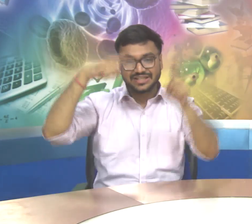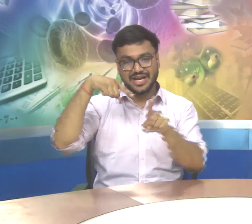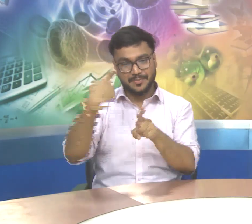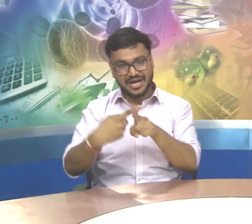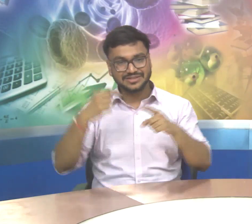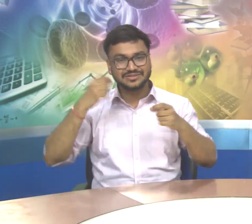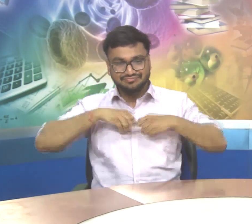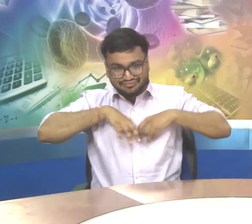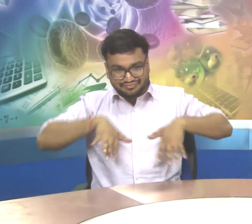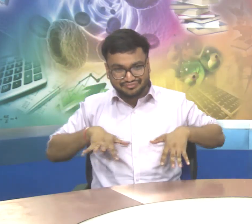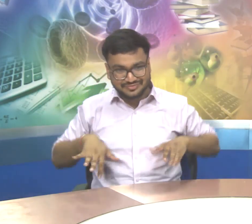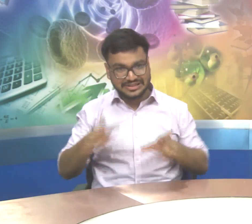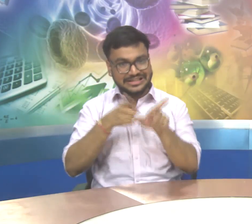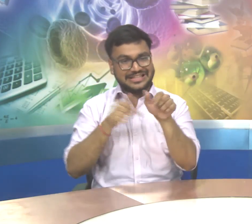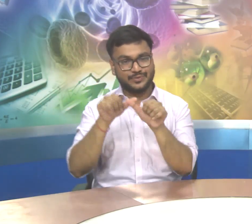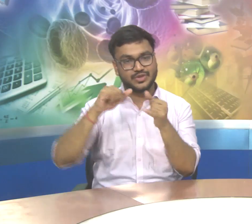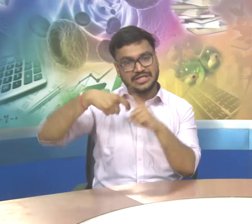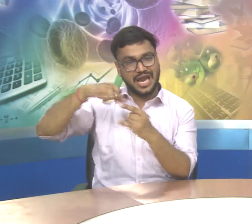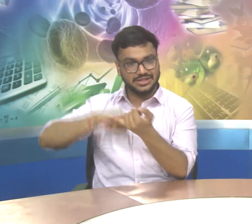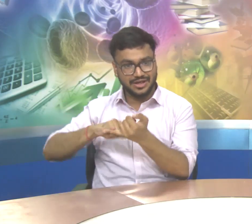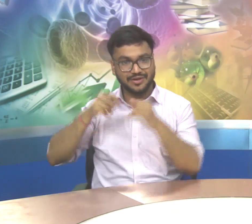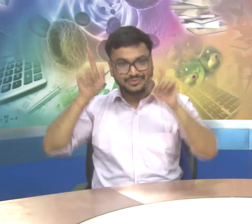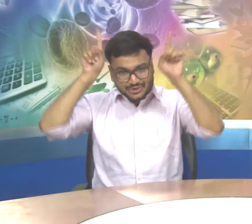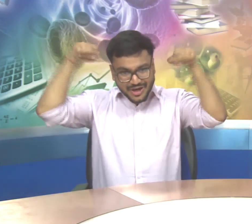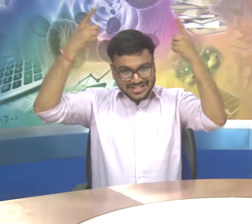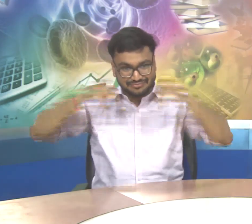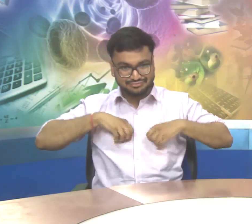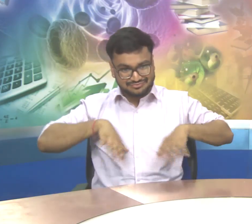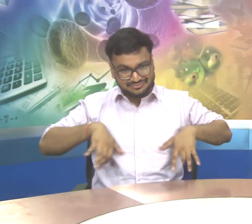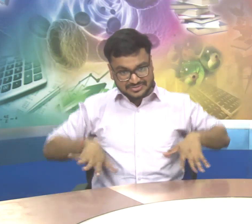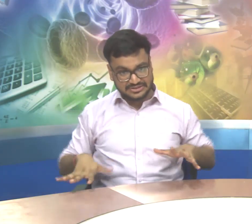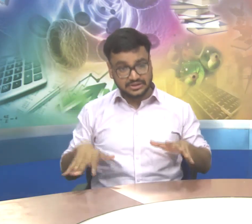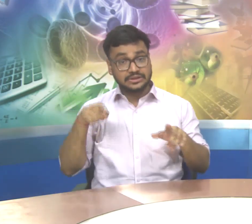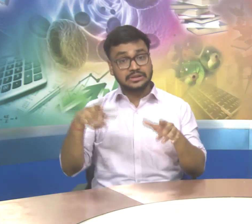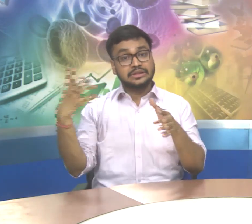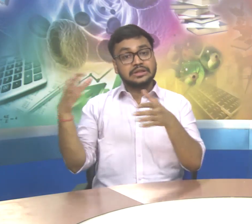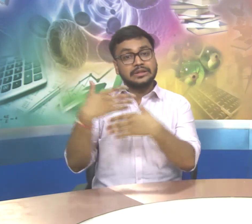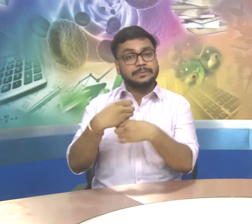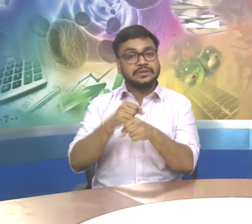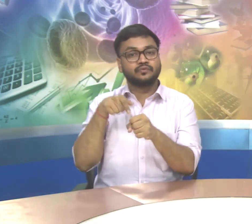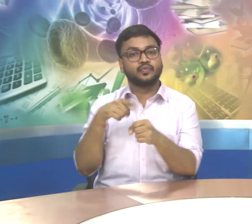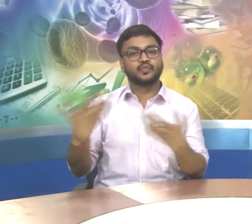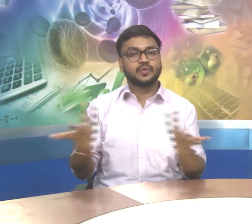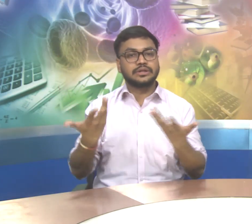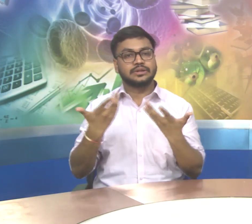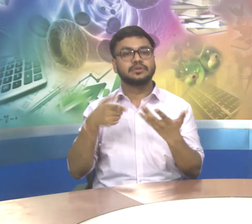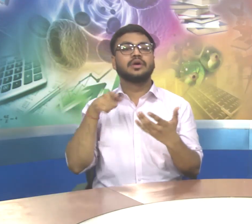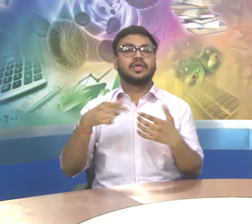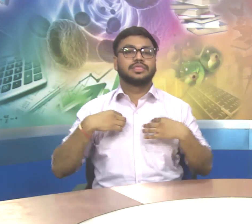transport and work. Sheep and yaks give wool and silkworms are used